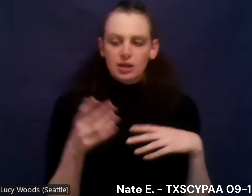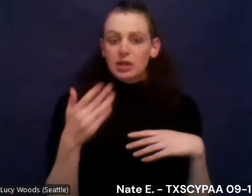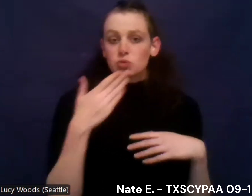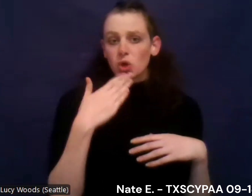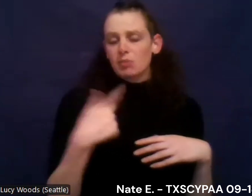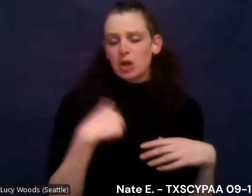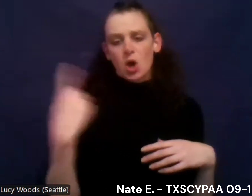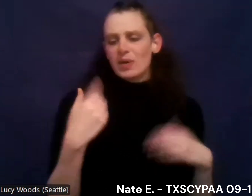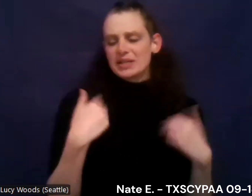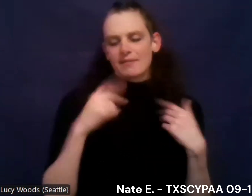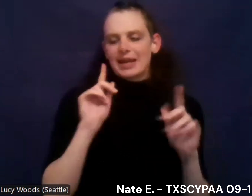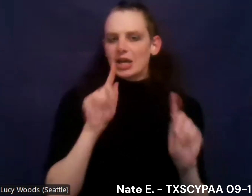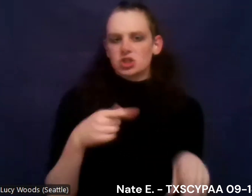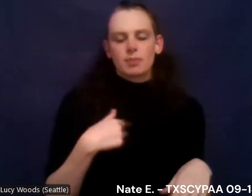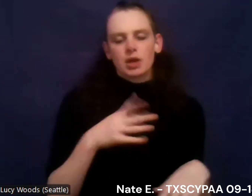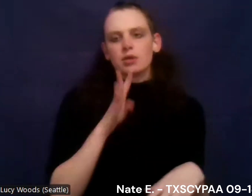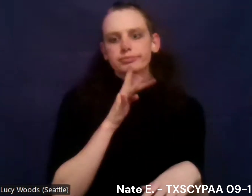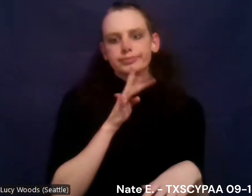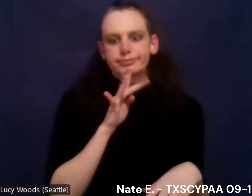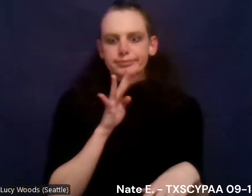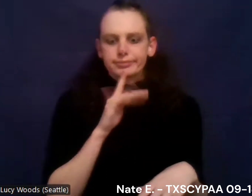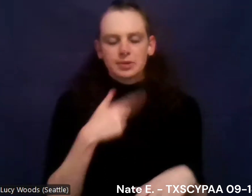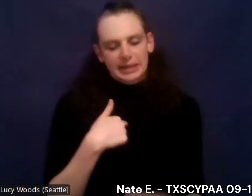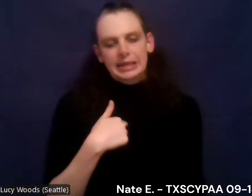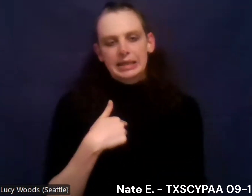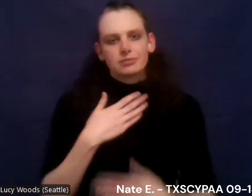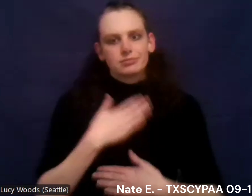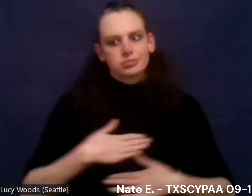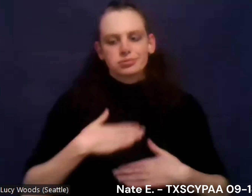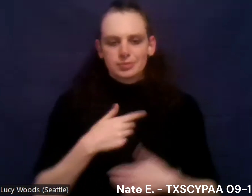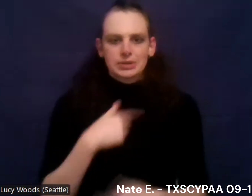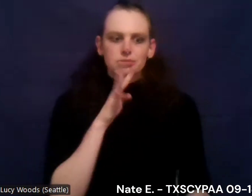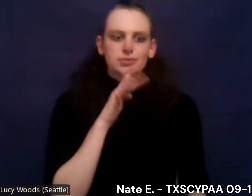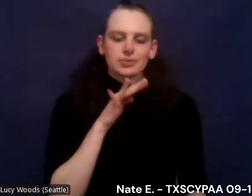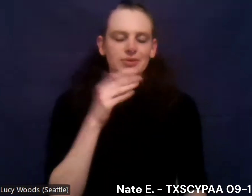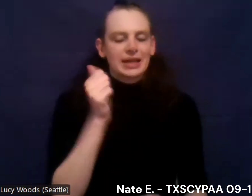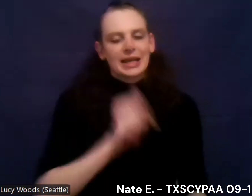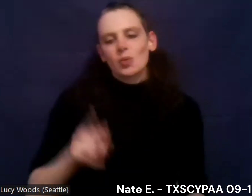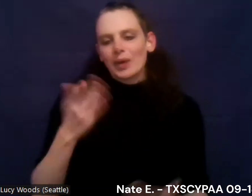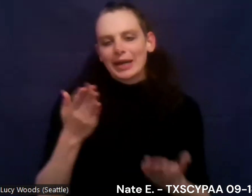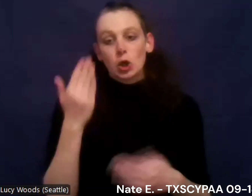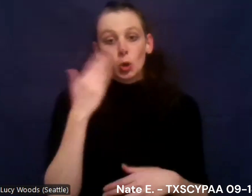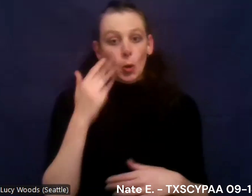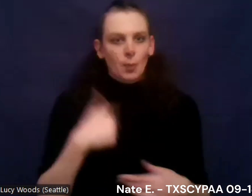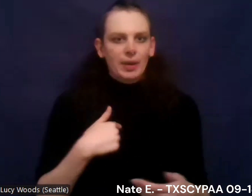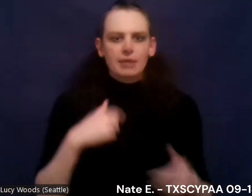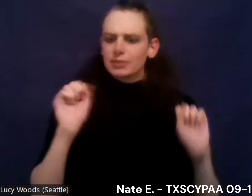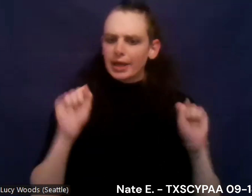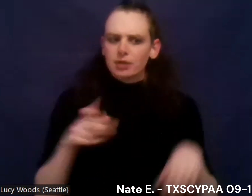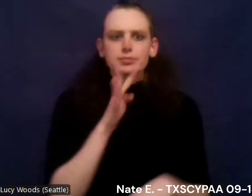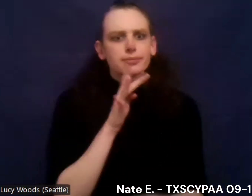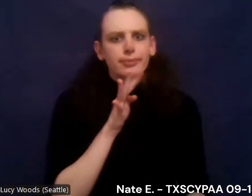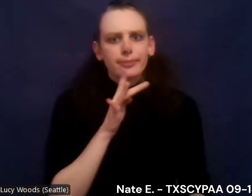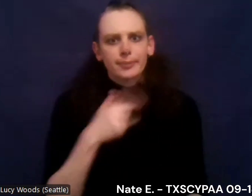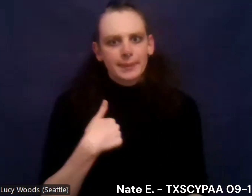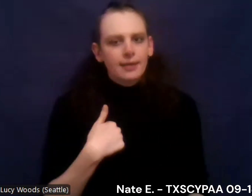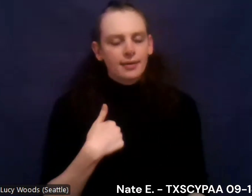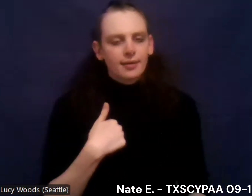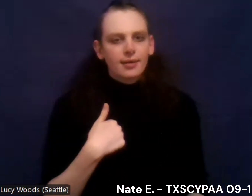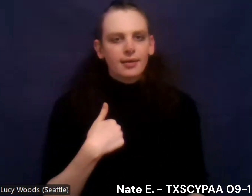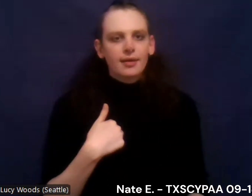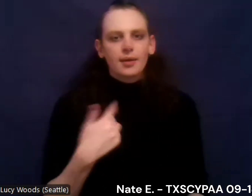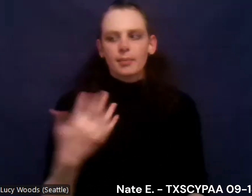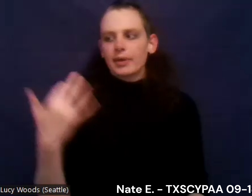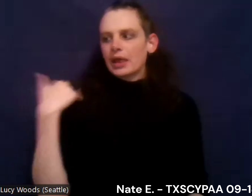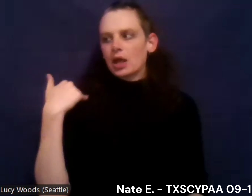answer. I'm a talker, man. I can talk, trust me. Like, and anyone that knows me in here knows, right? Like, I'm happy to talk to you about stuff. And back then it was a lot worse